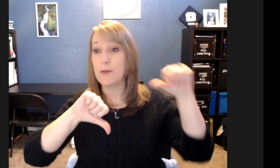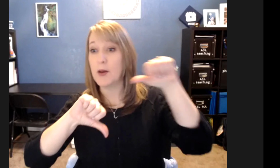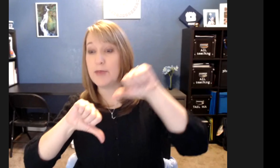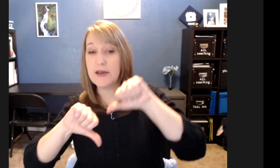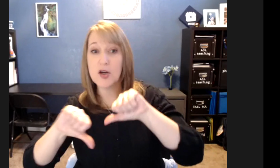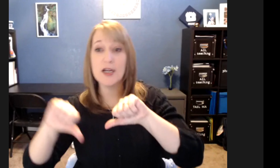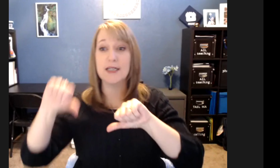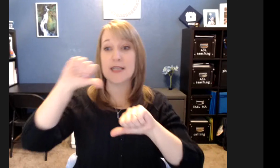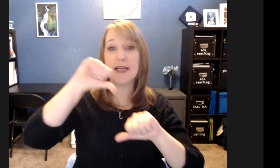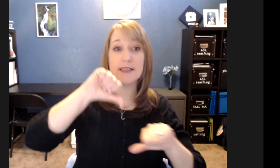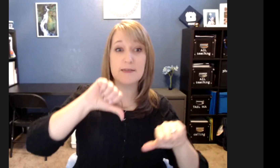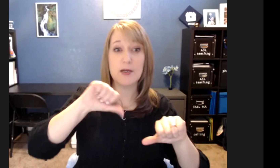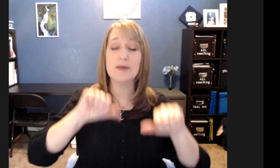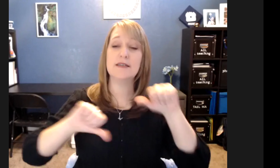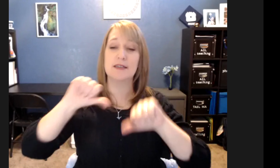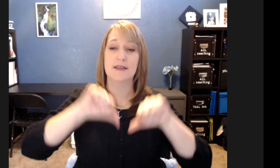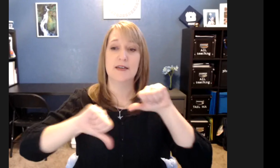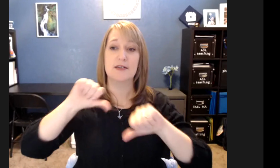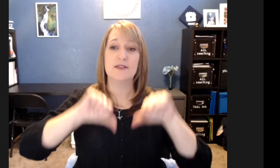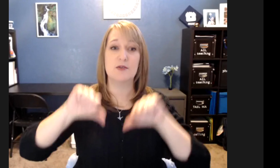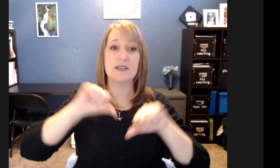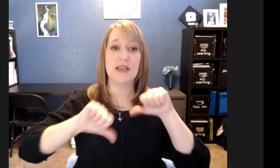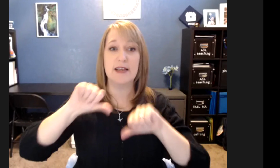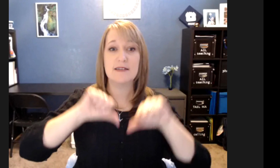a beaker in a science experiment. So science.